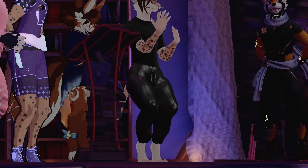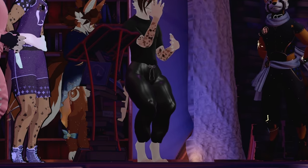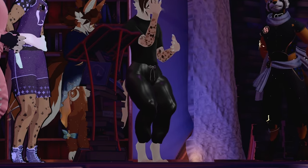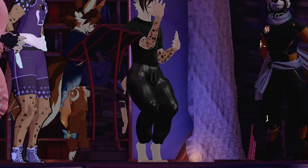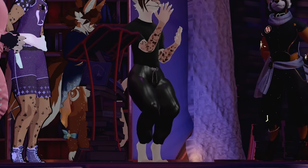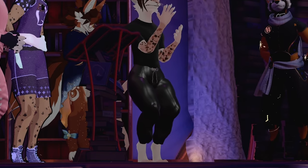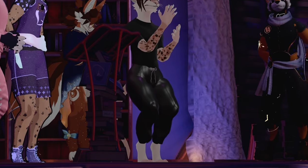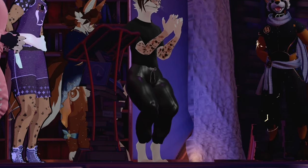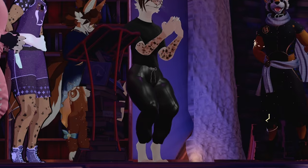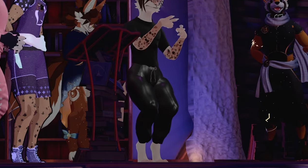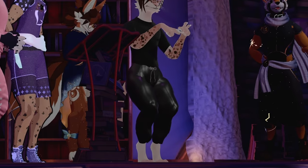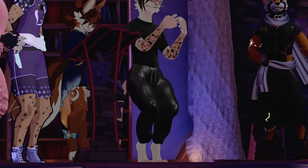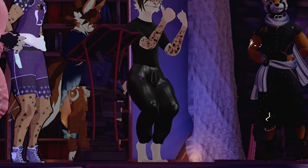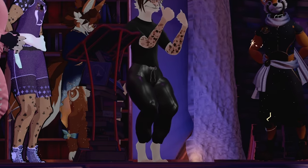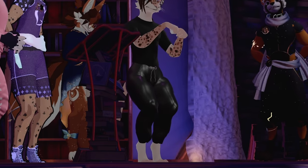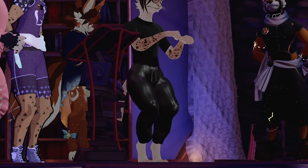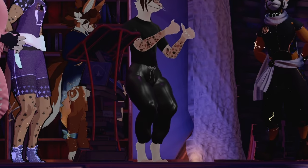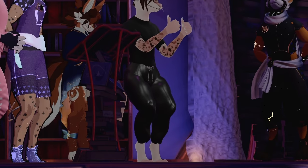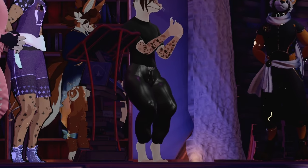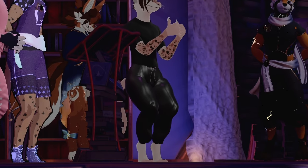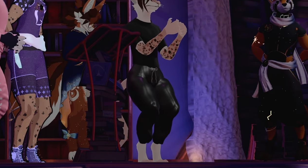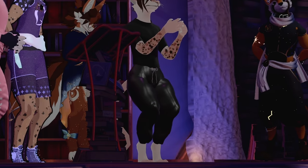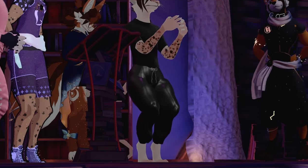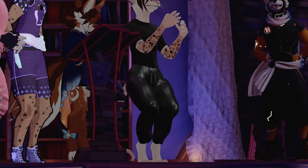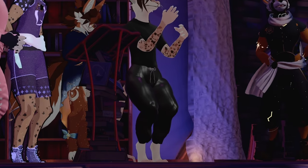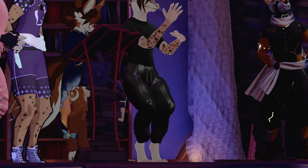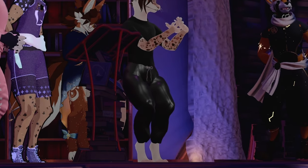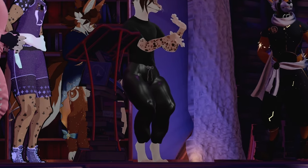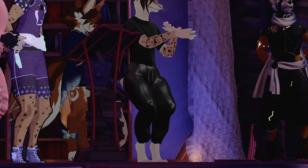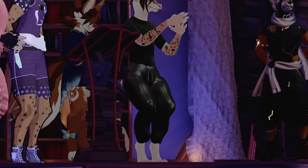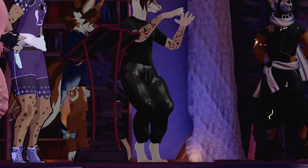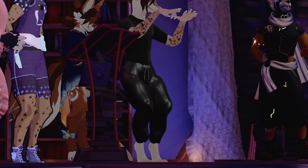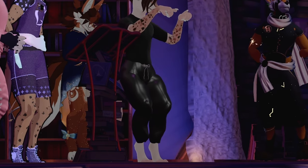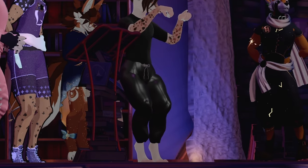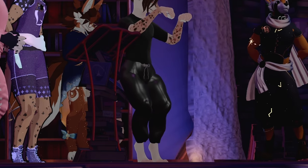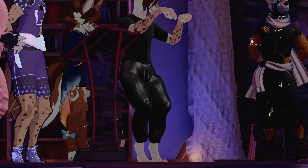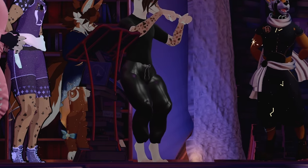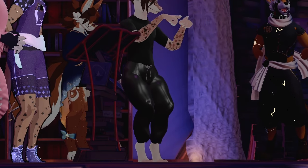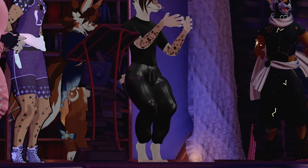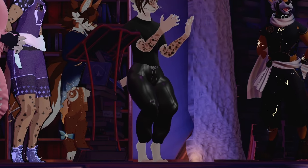Quest with interesting success rates. But